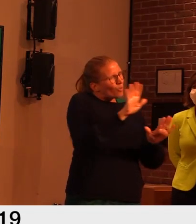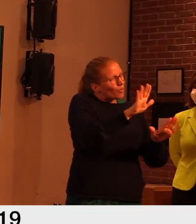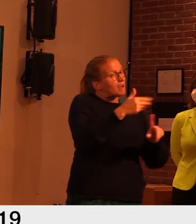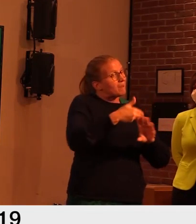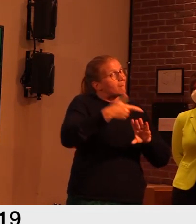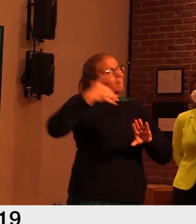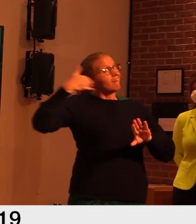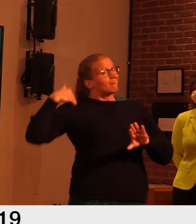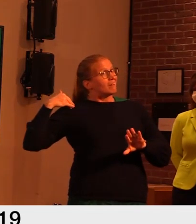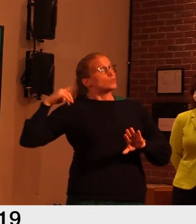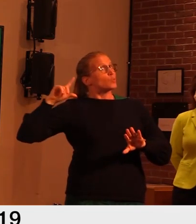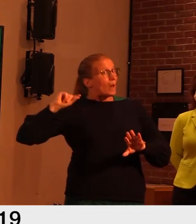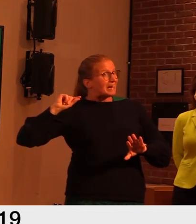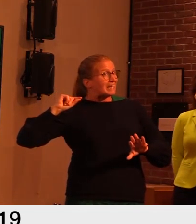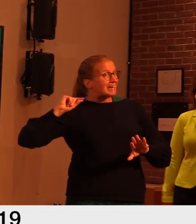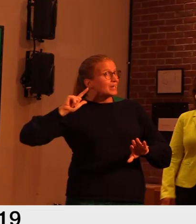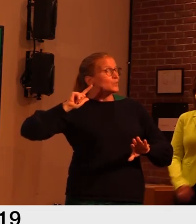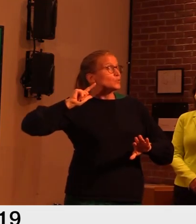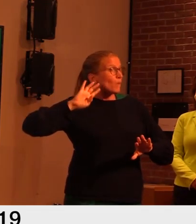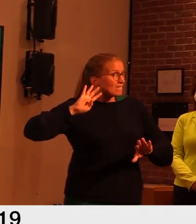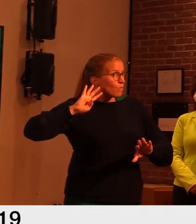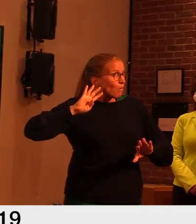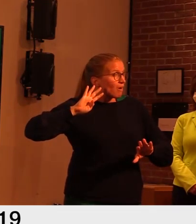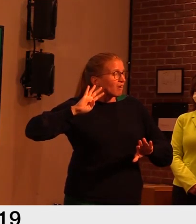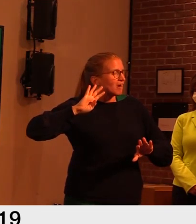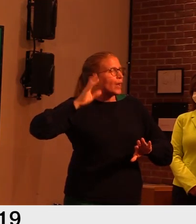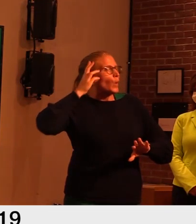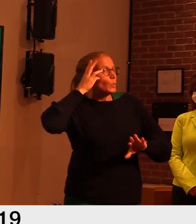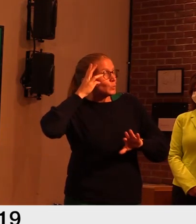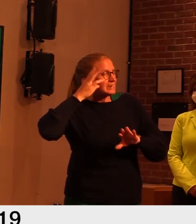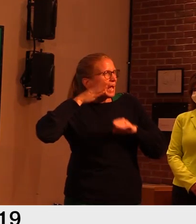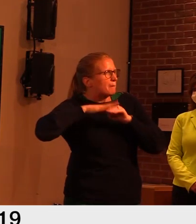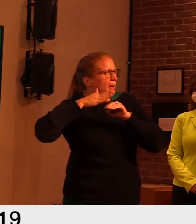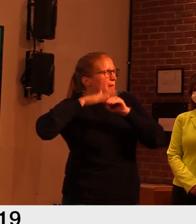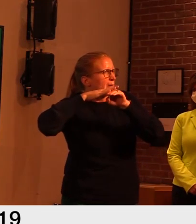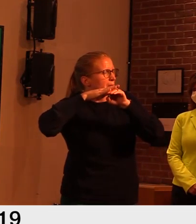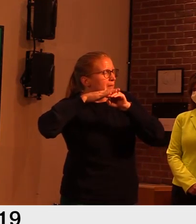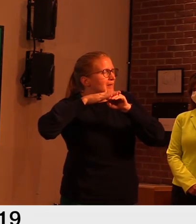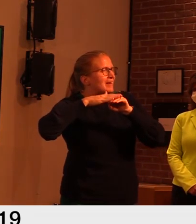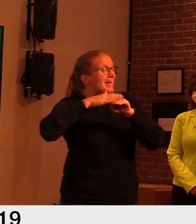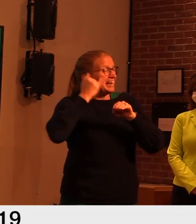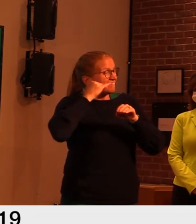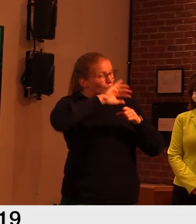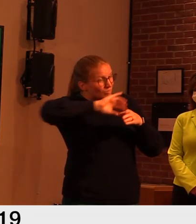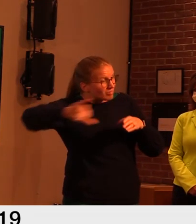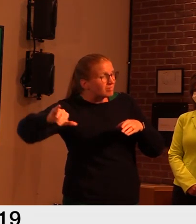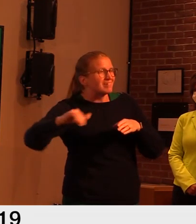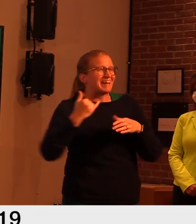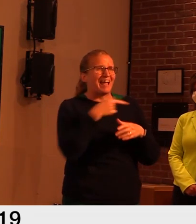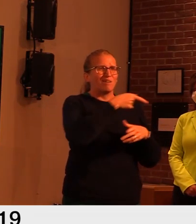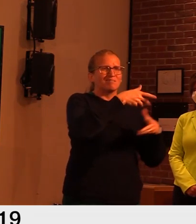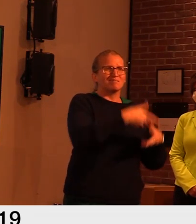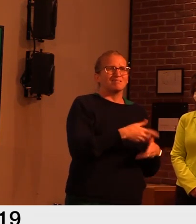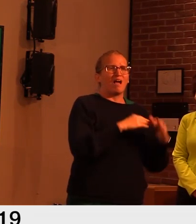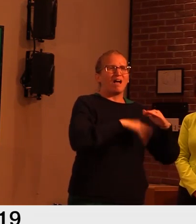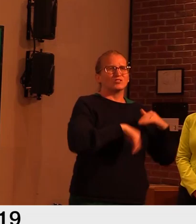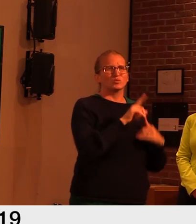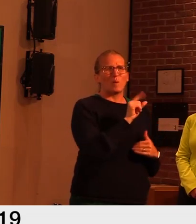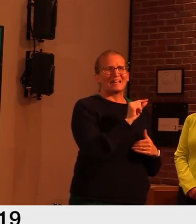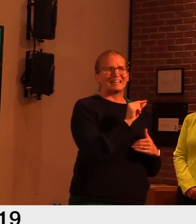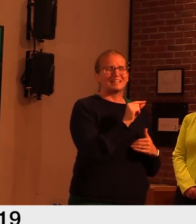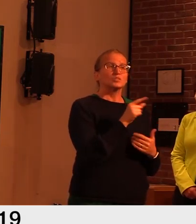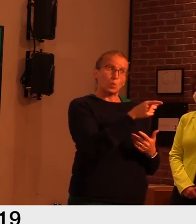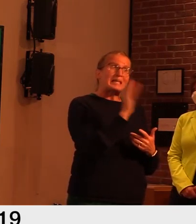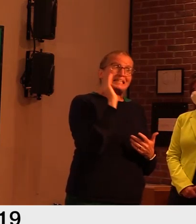know, today, this week, we only announced 18 cases unaffiliated with the outbreak that we know of today. There could be more that become associated with the outbreak.